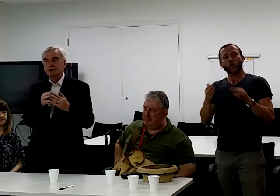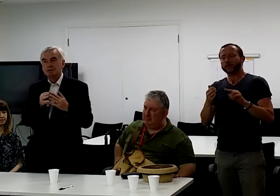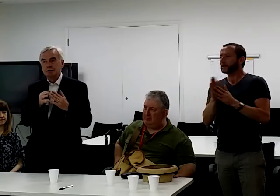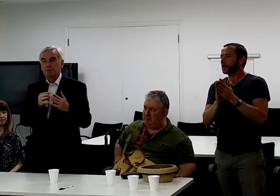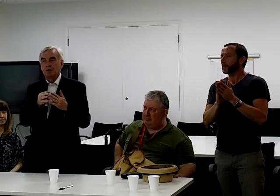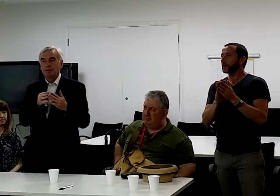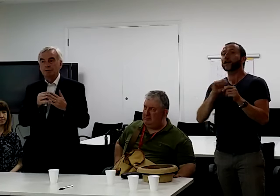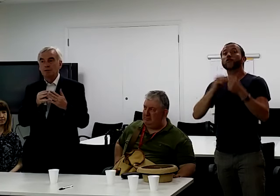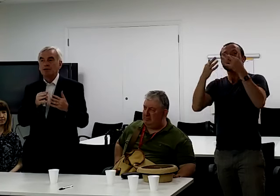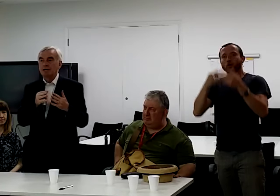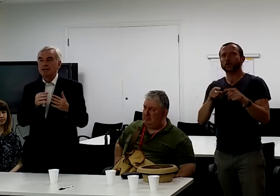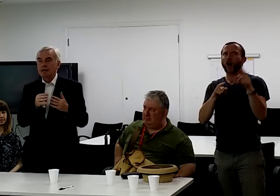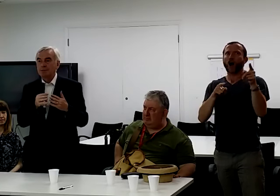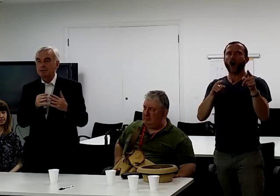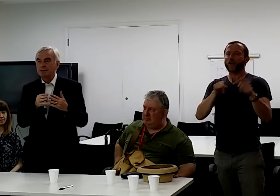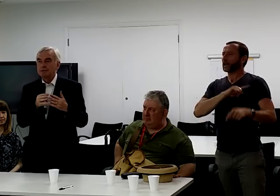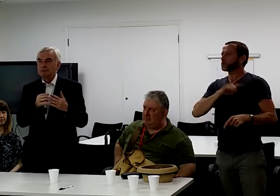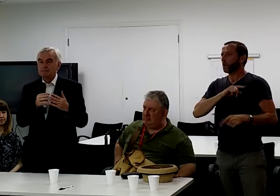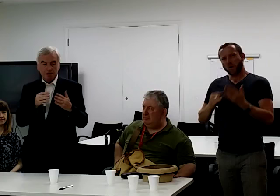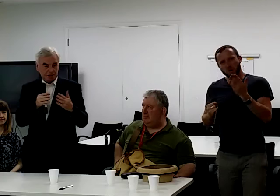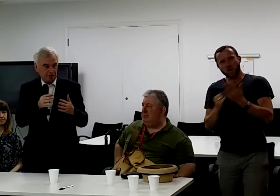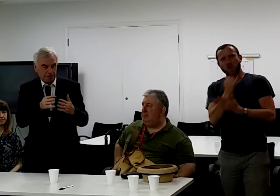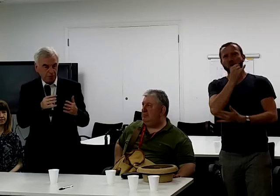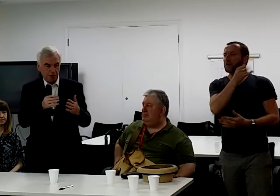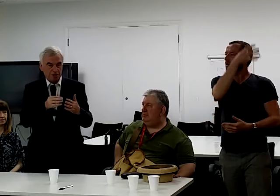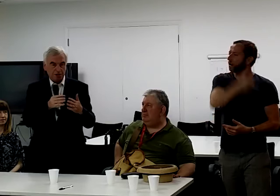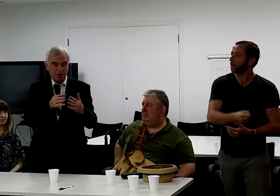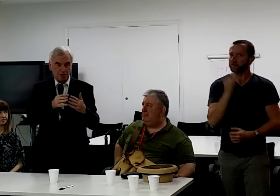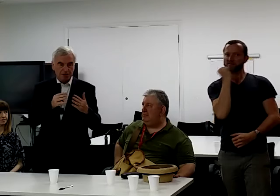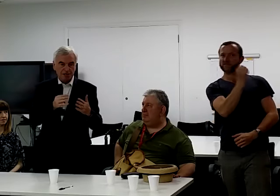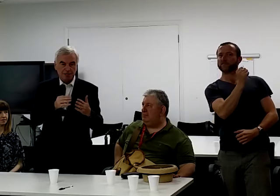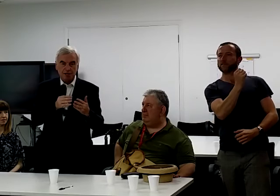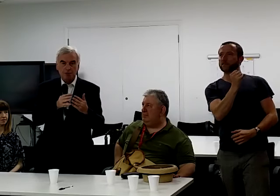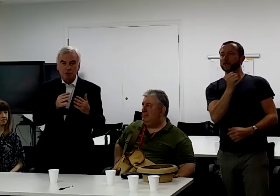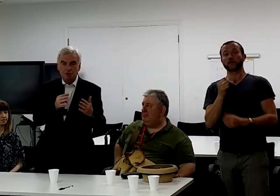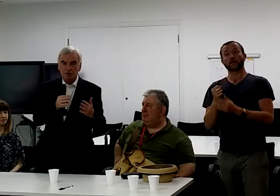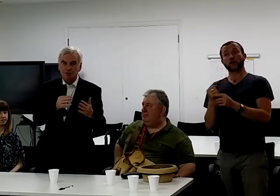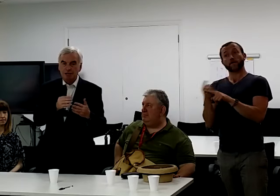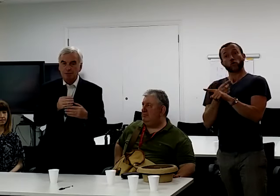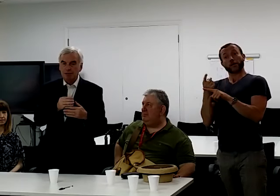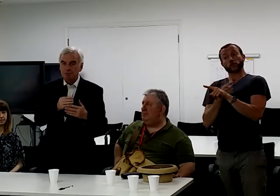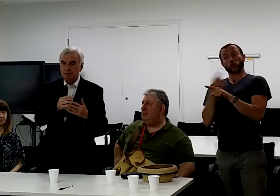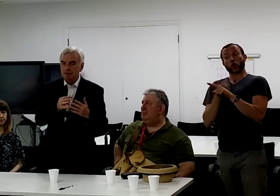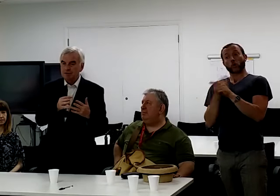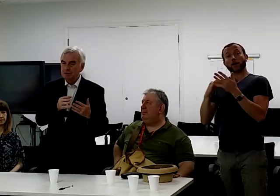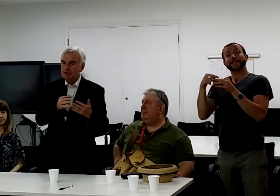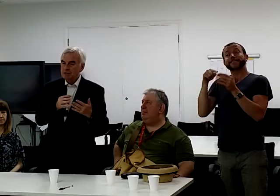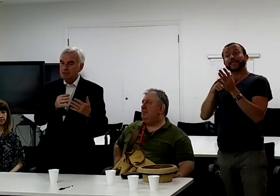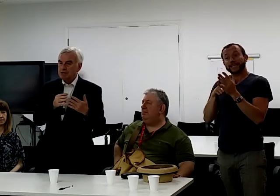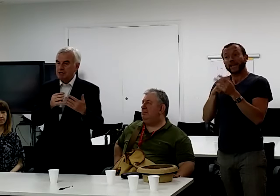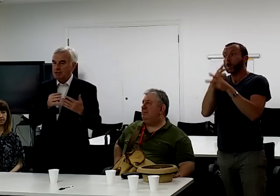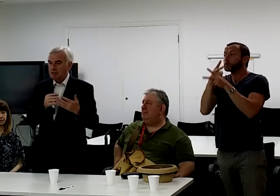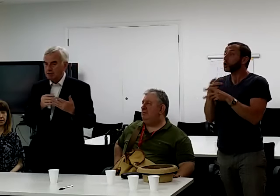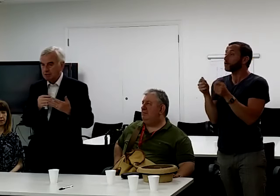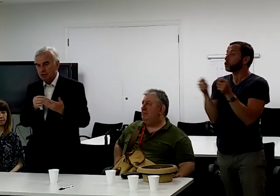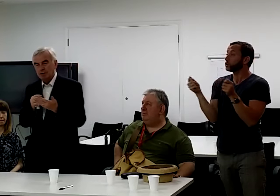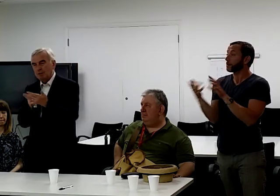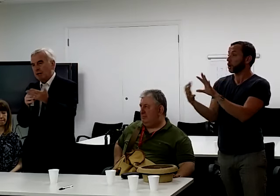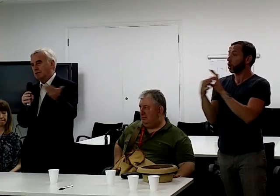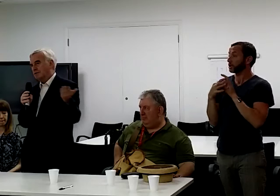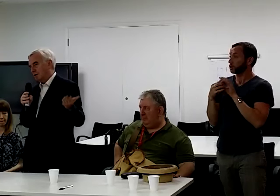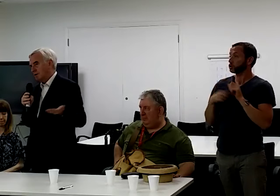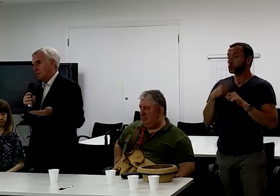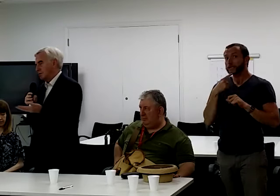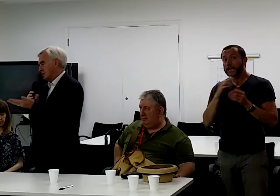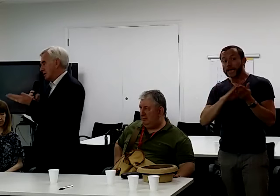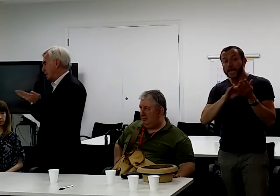to launch the plot. What then happened is that a few weeks ago on a Saturday, we got contacted by The Observer to say that